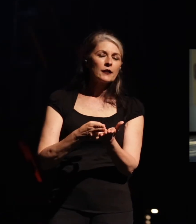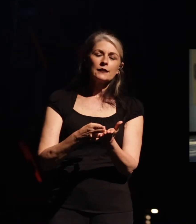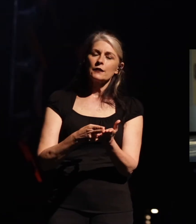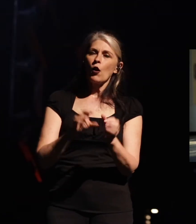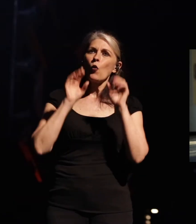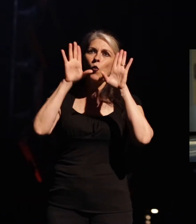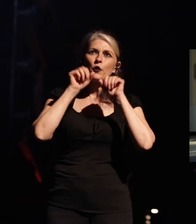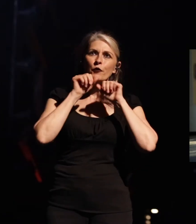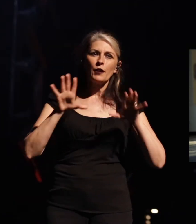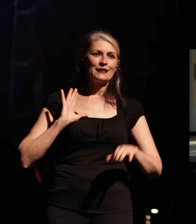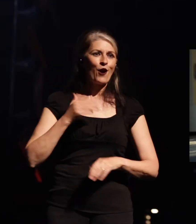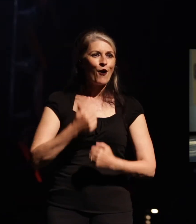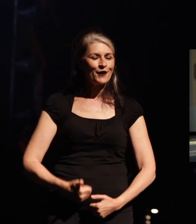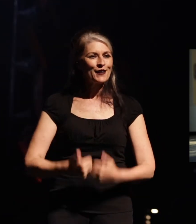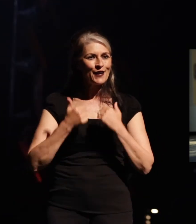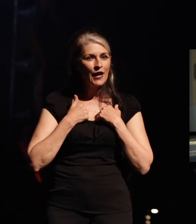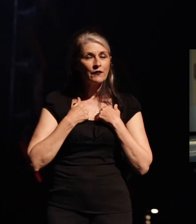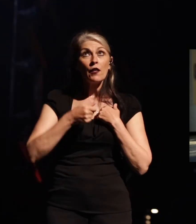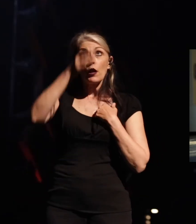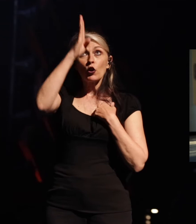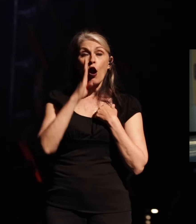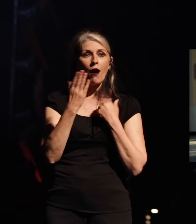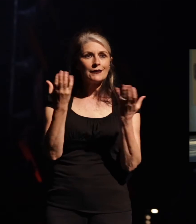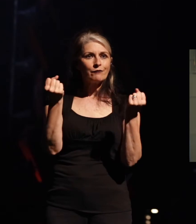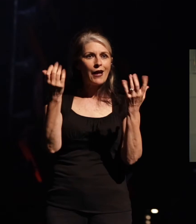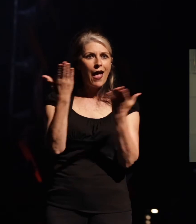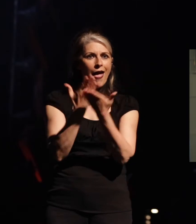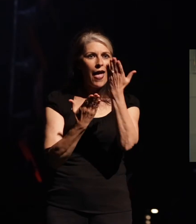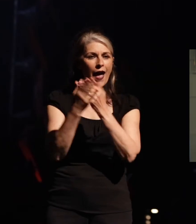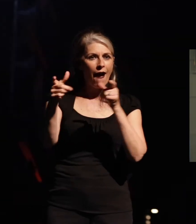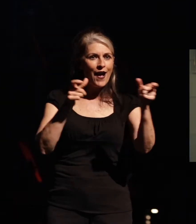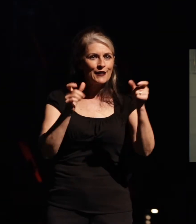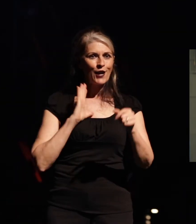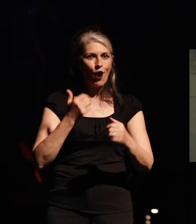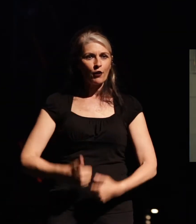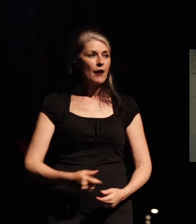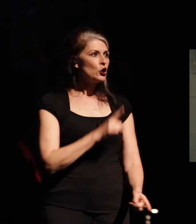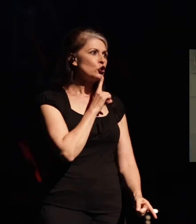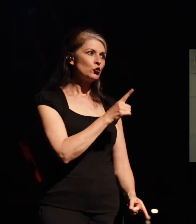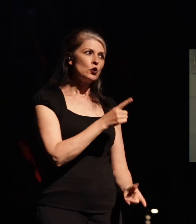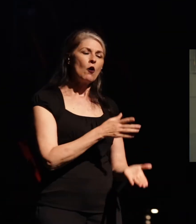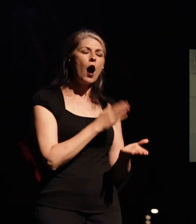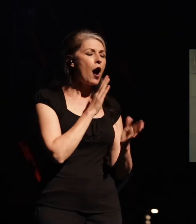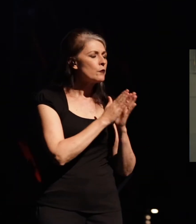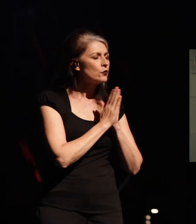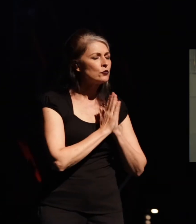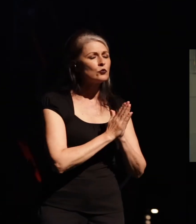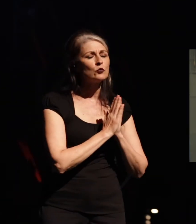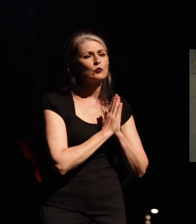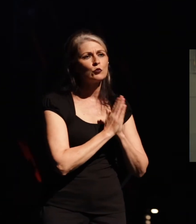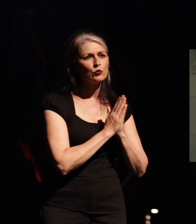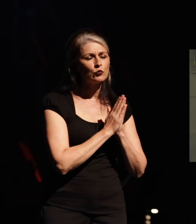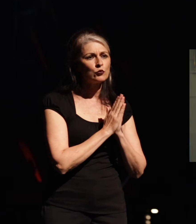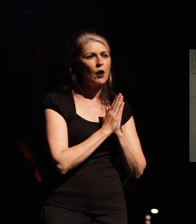our life. And they are God's hands in our life. True. And I did. I prayed for that. I prayed that the